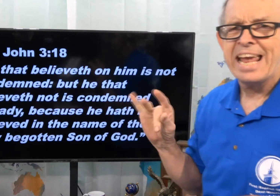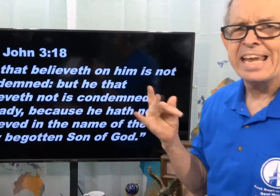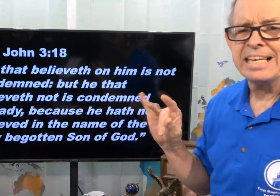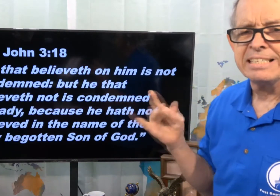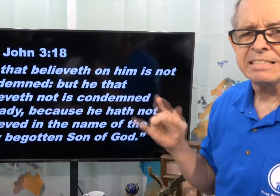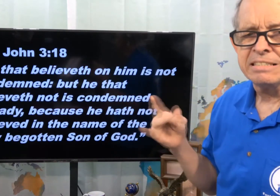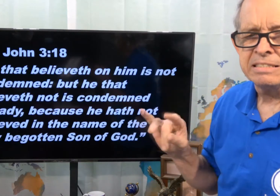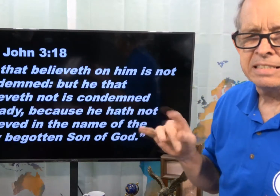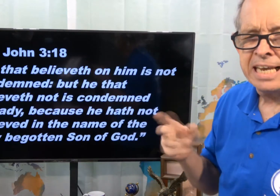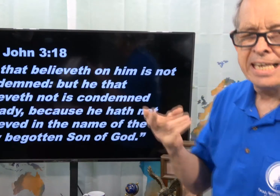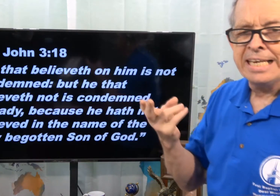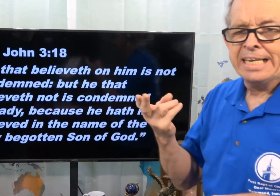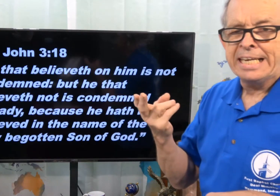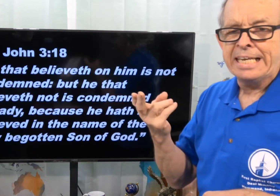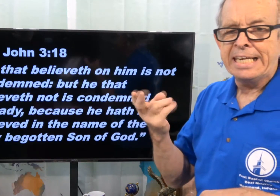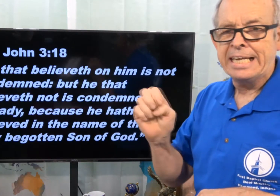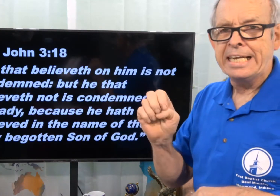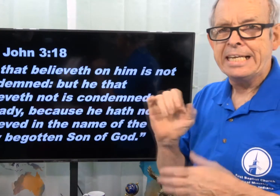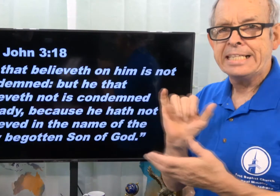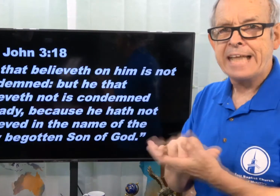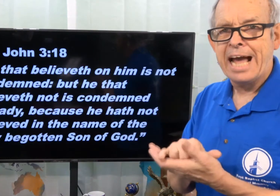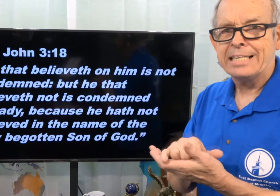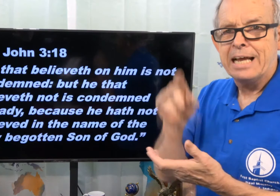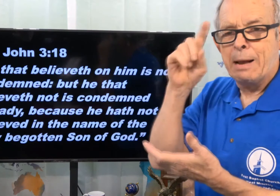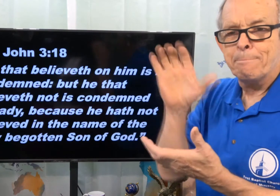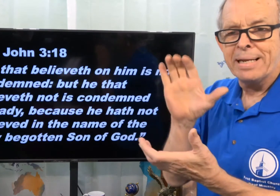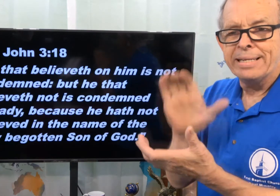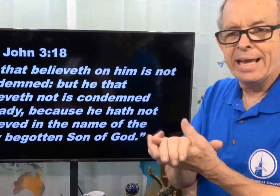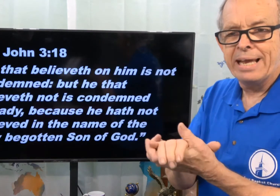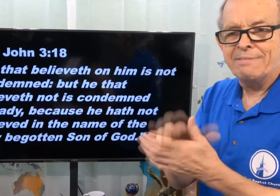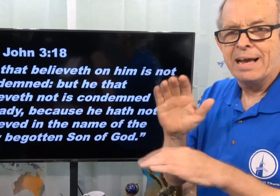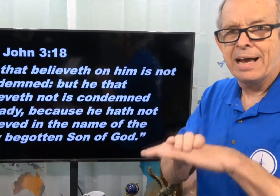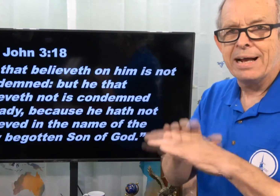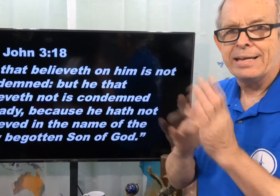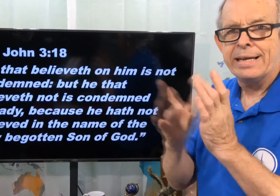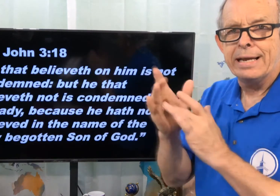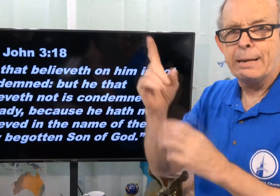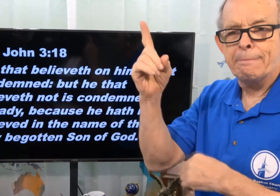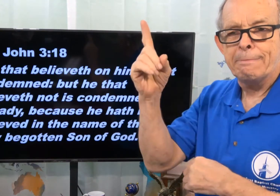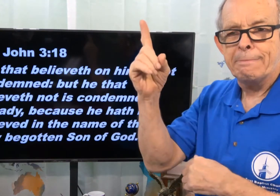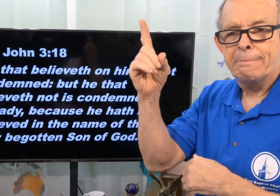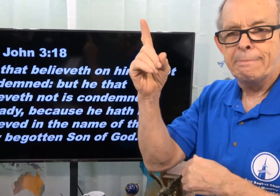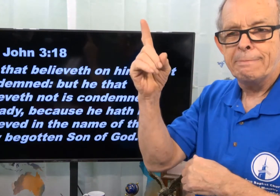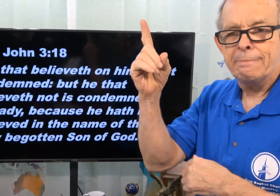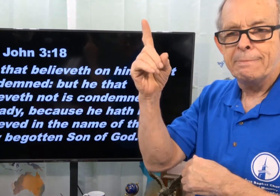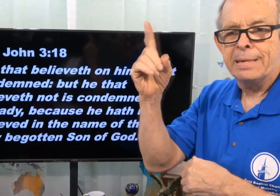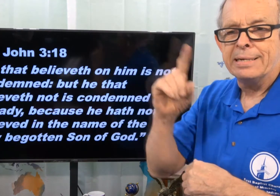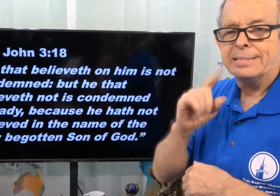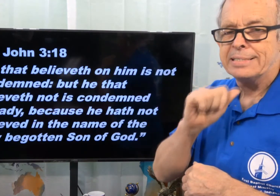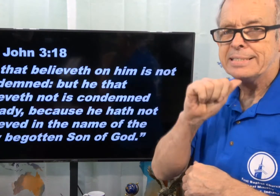John 3:18. He that believe in him is